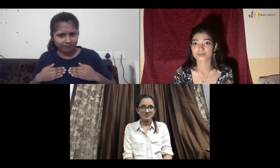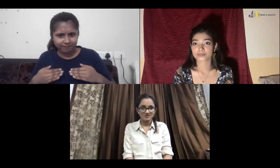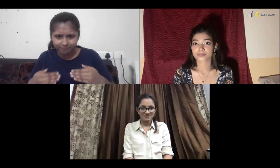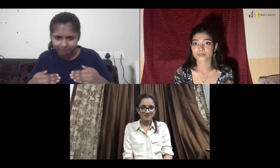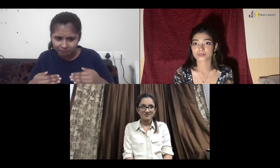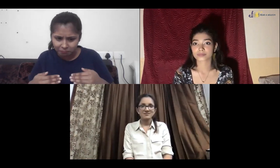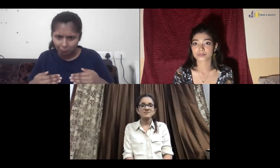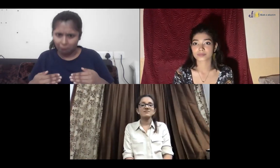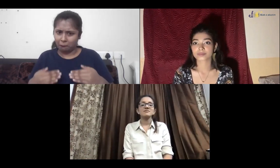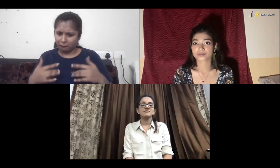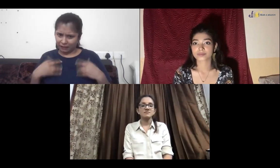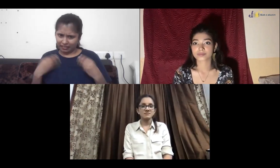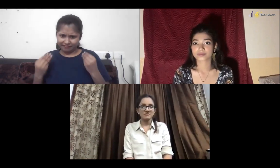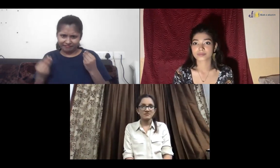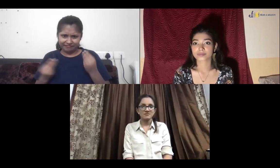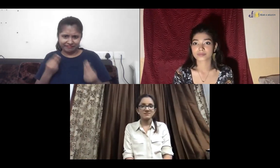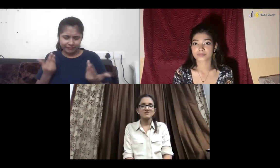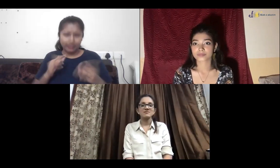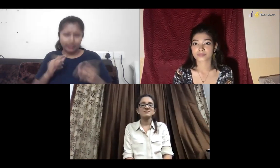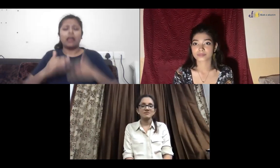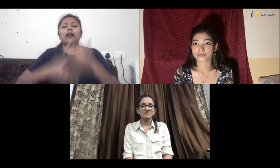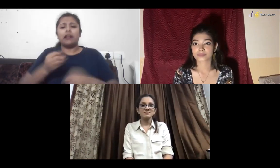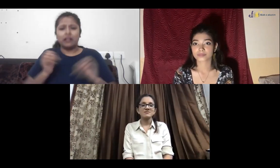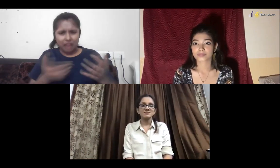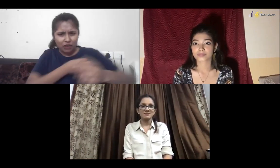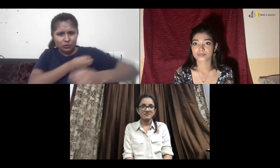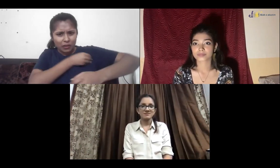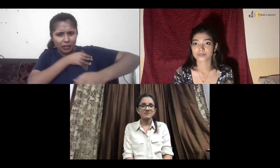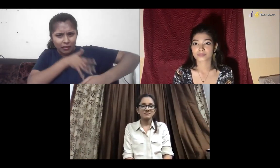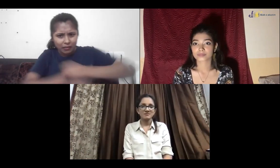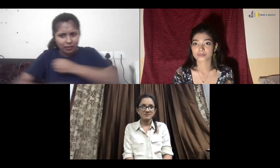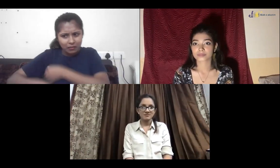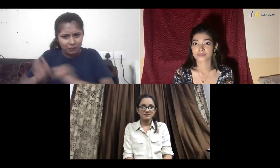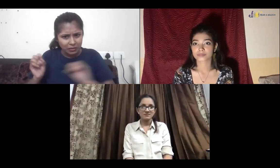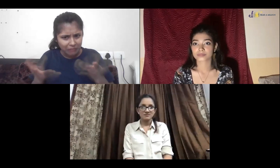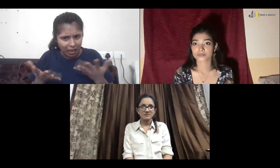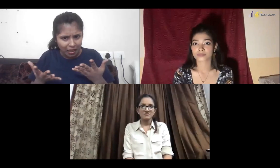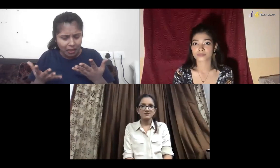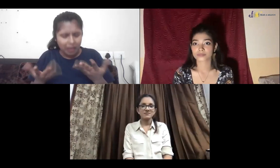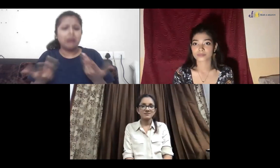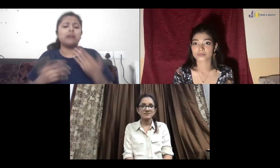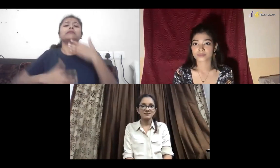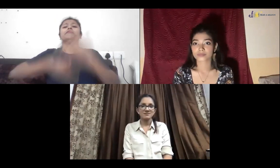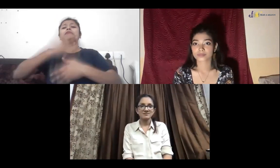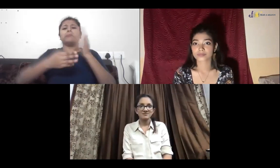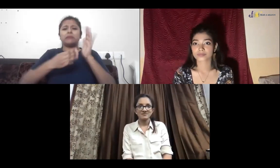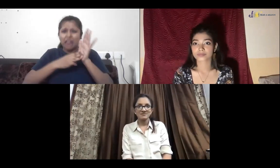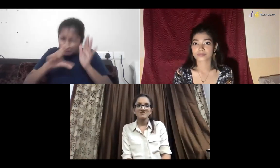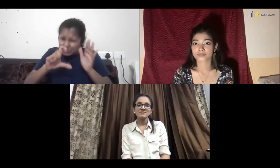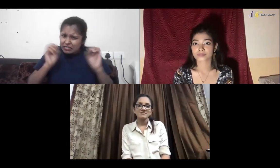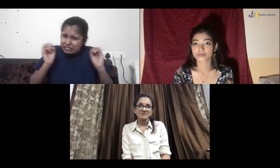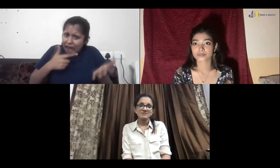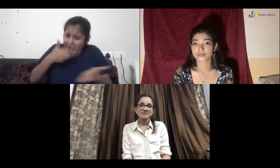or 10-year-old. Have you seen any changes in your body, any kind of